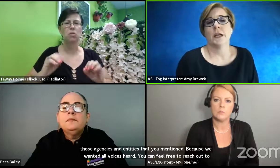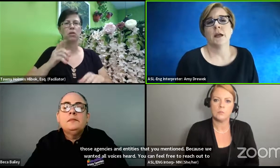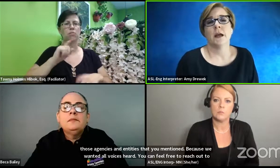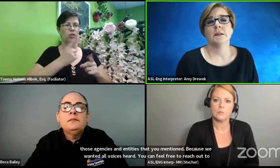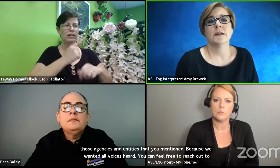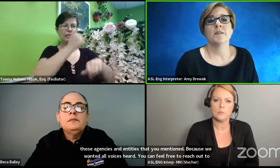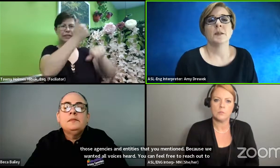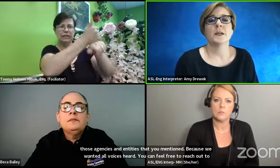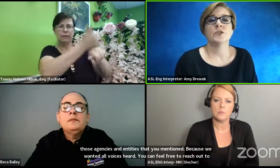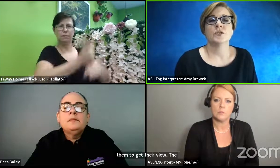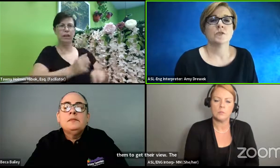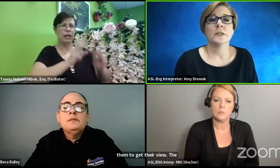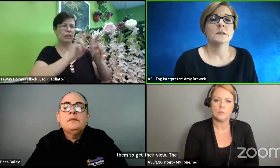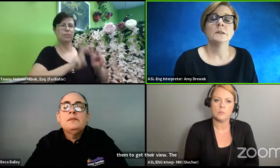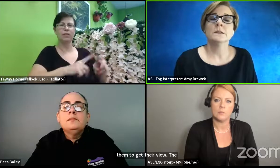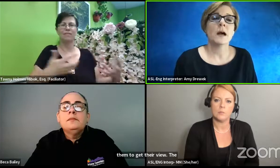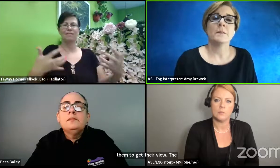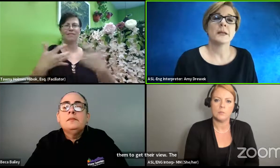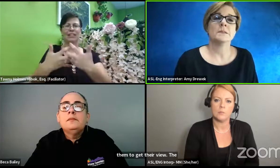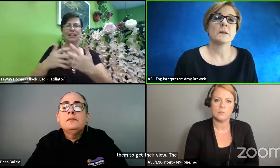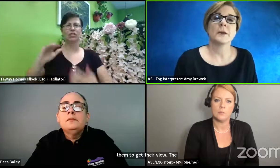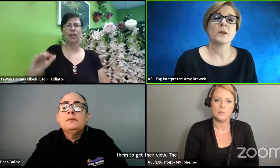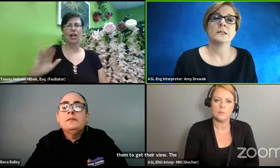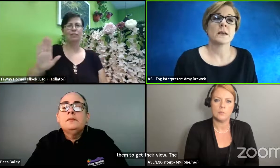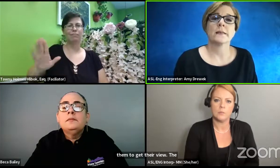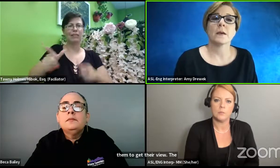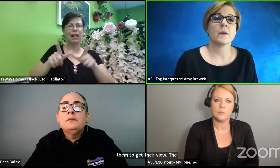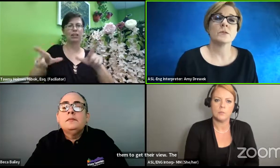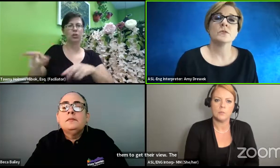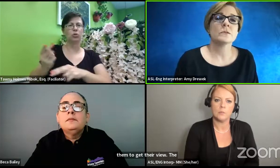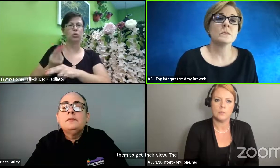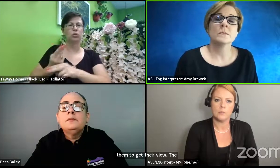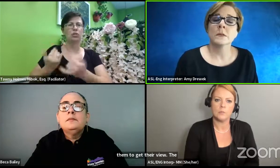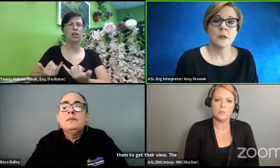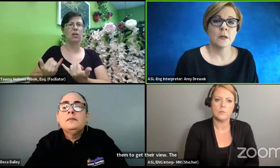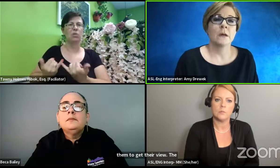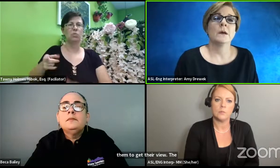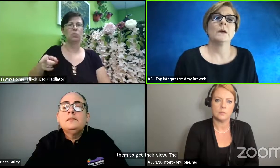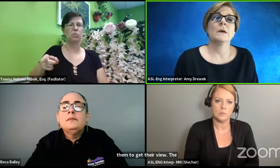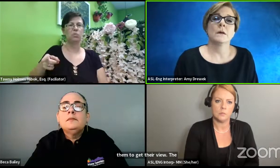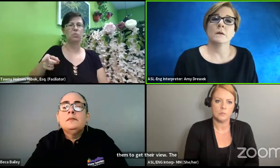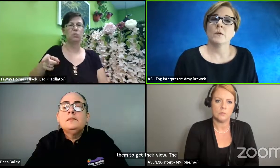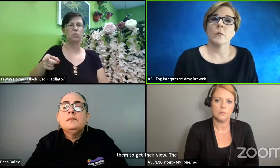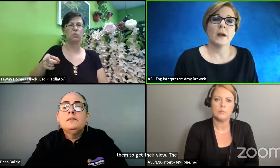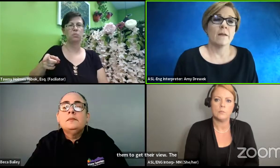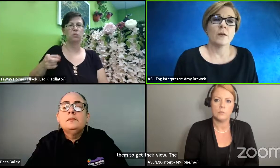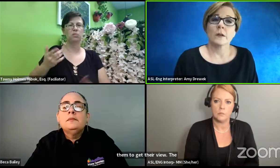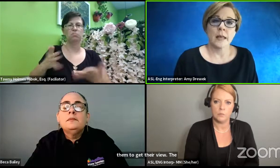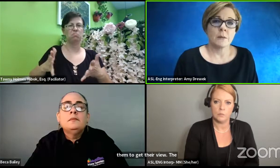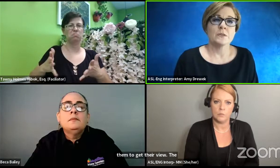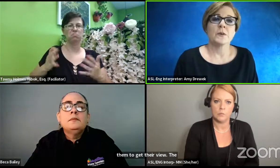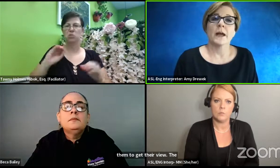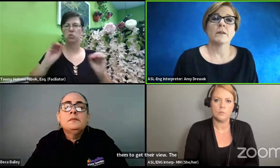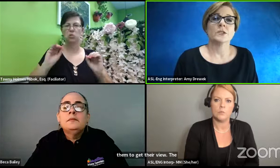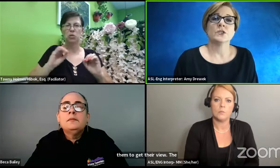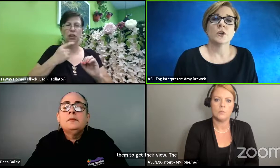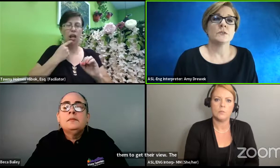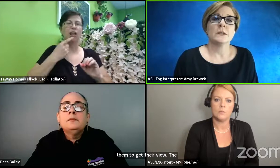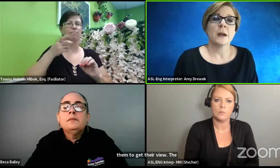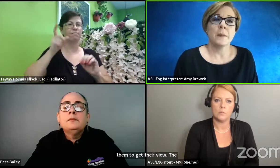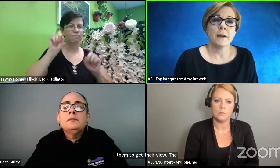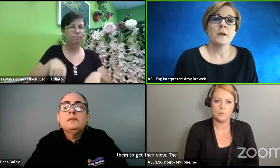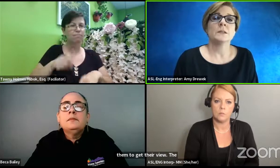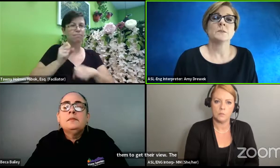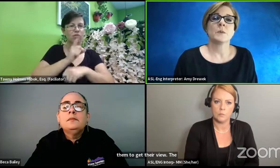of hearing, and deafblind children, not based on American Sign Language. Whatever language modality